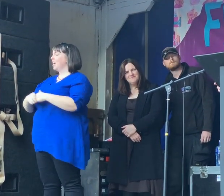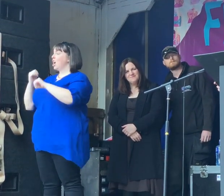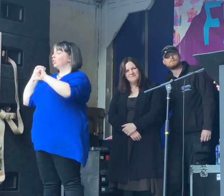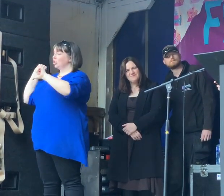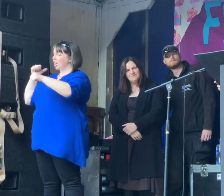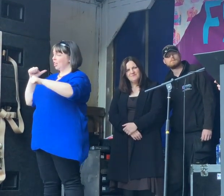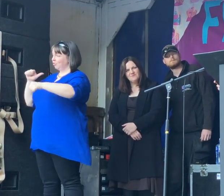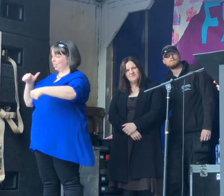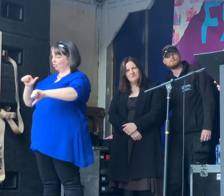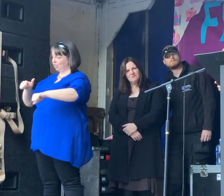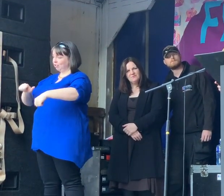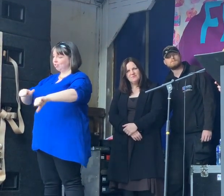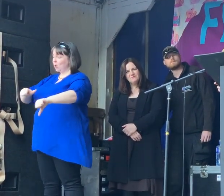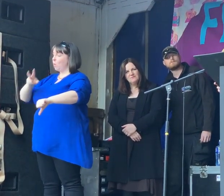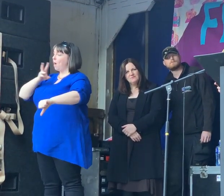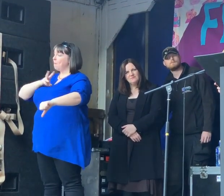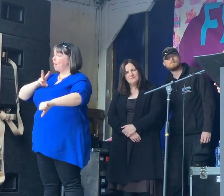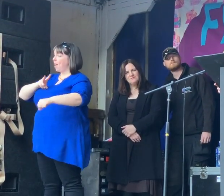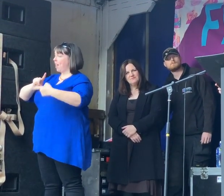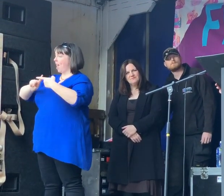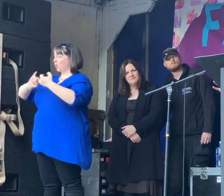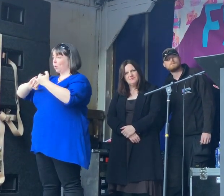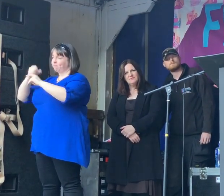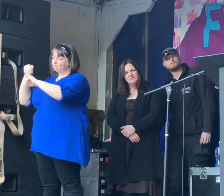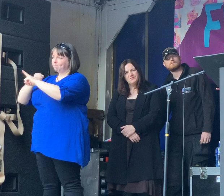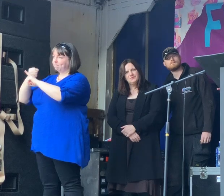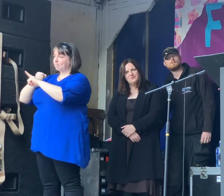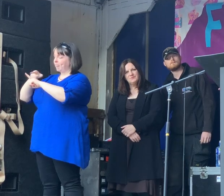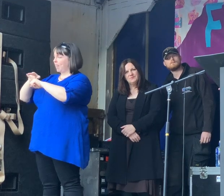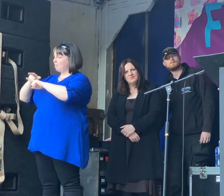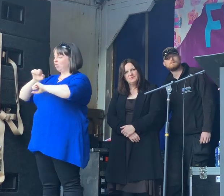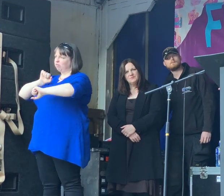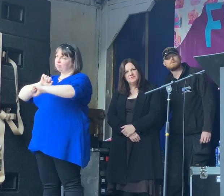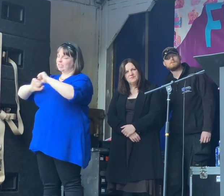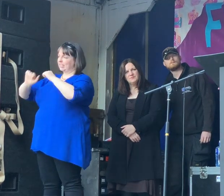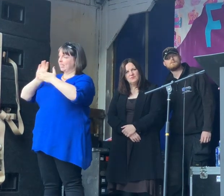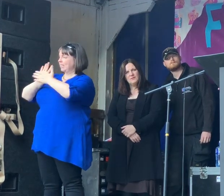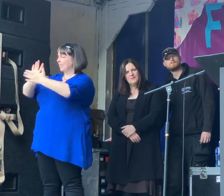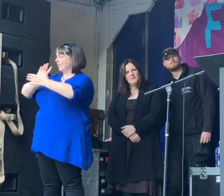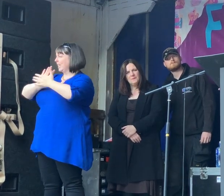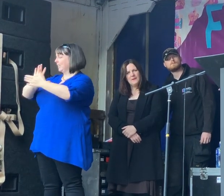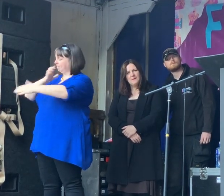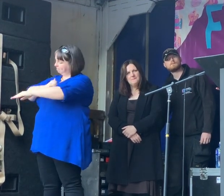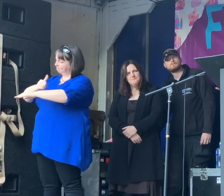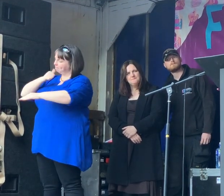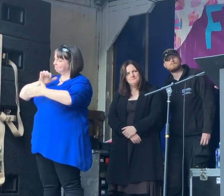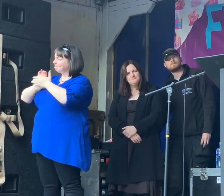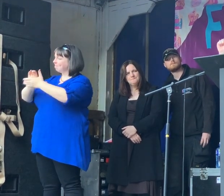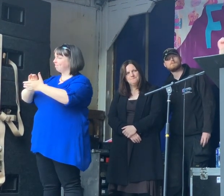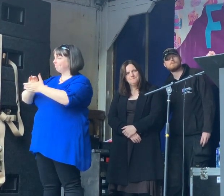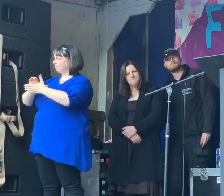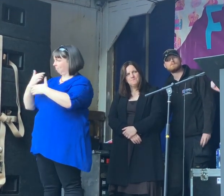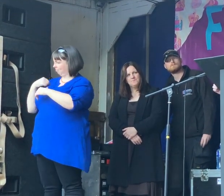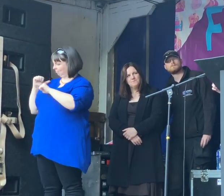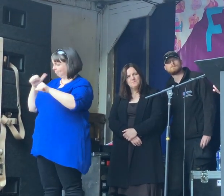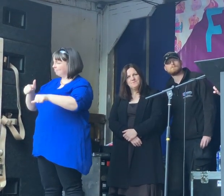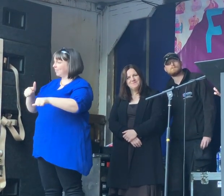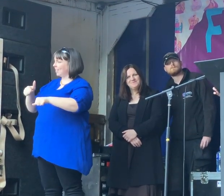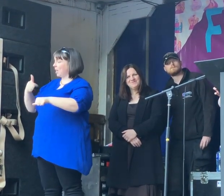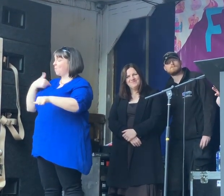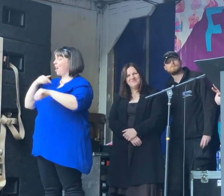Generations of women and activists who have resisted and persisted because we are the